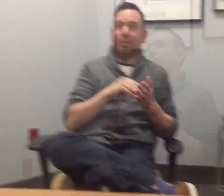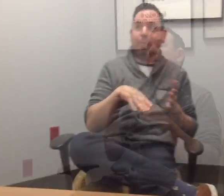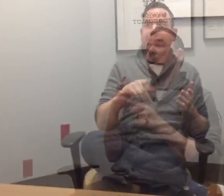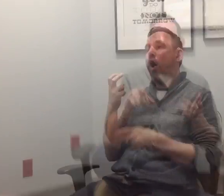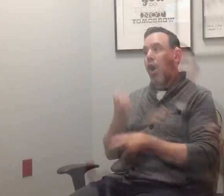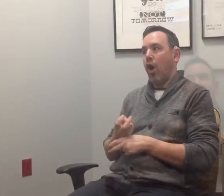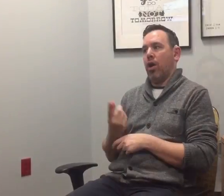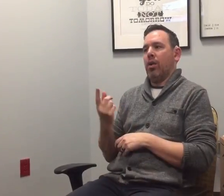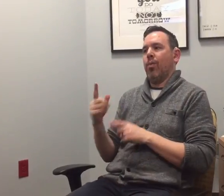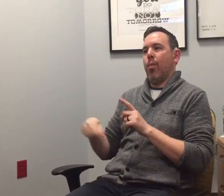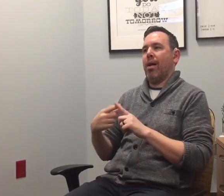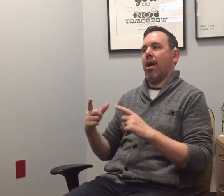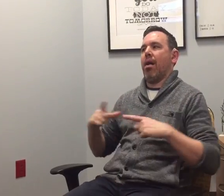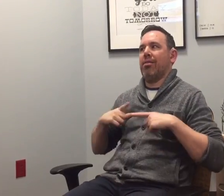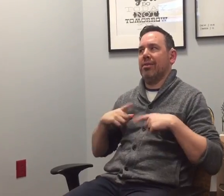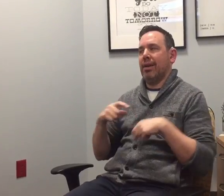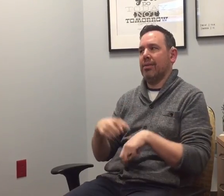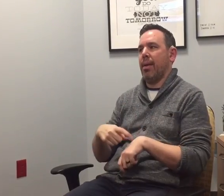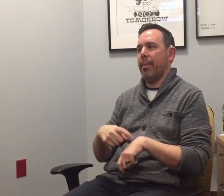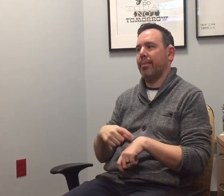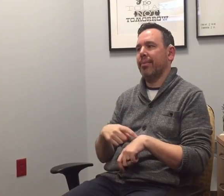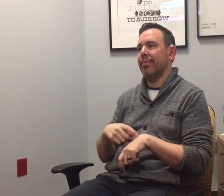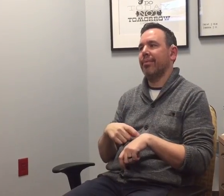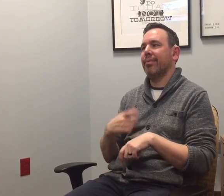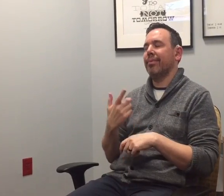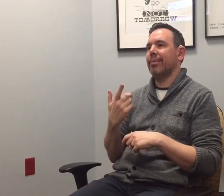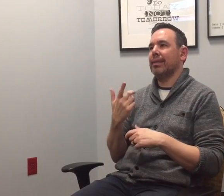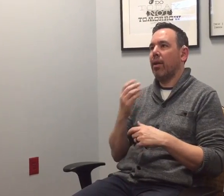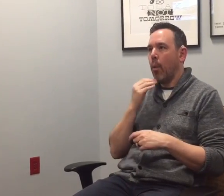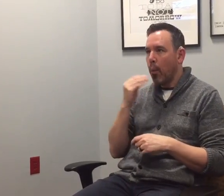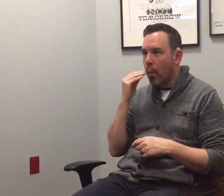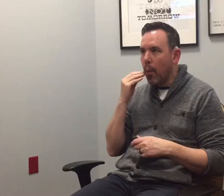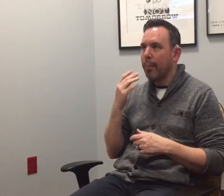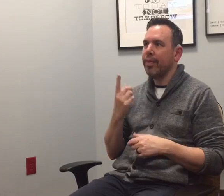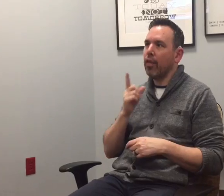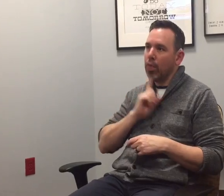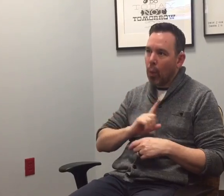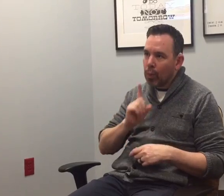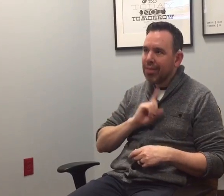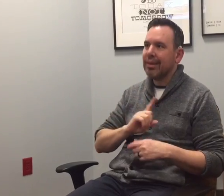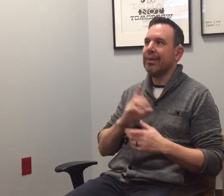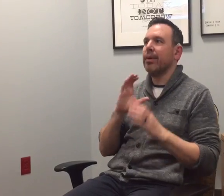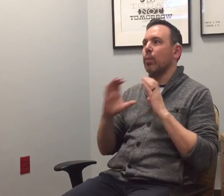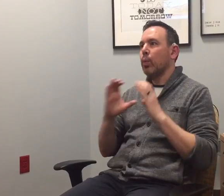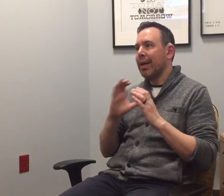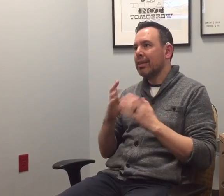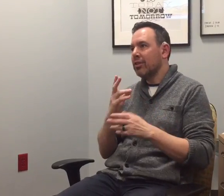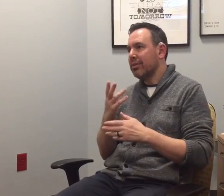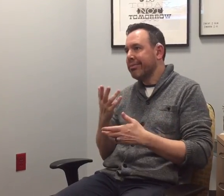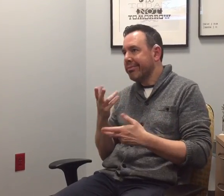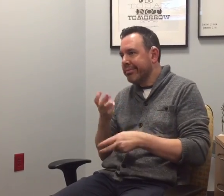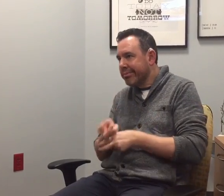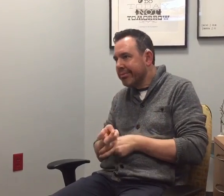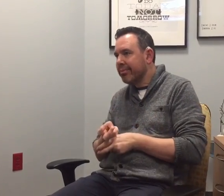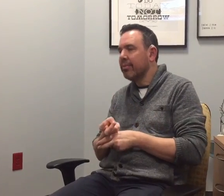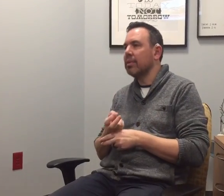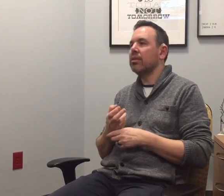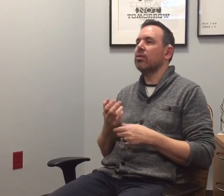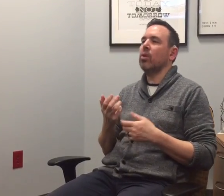But for women? Well, it's harder when it's holiday time actually or break time because they're home and they're lonely and they have some